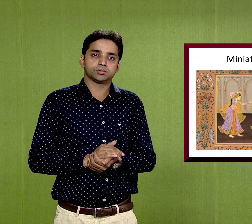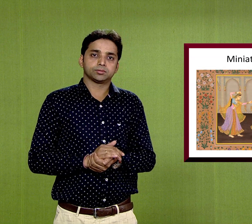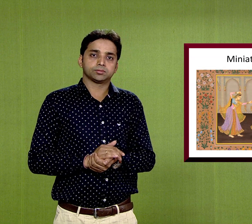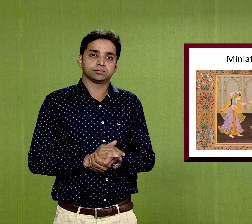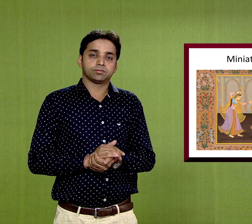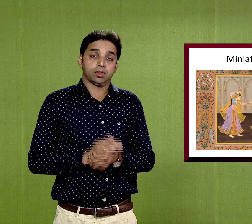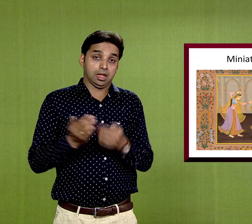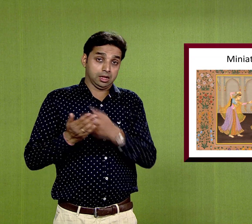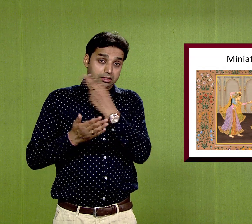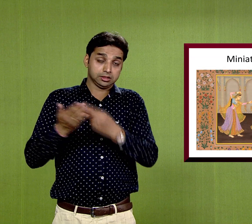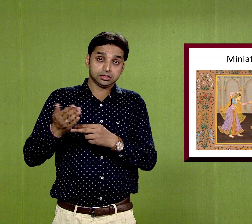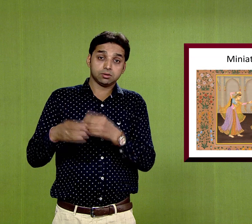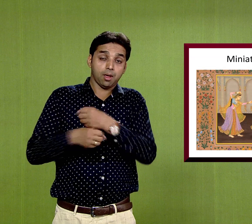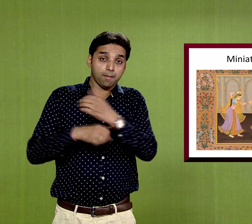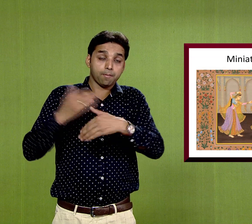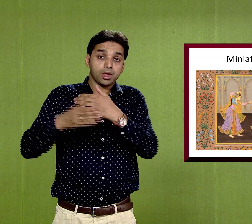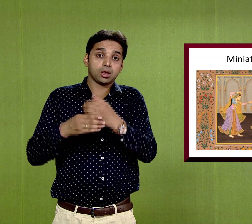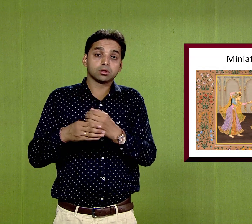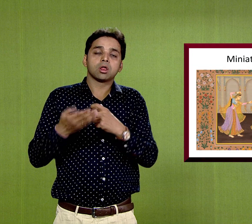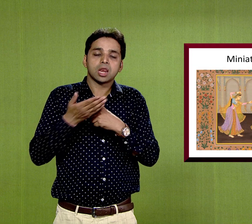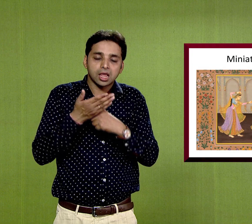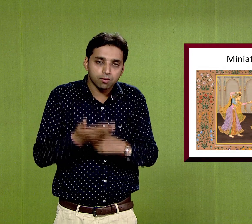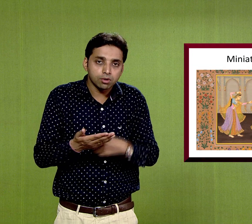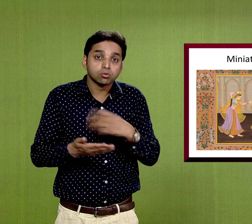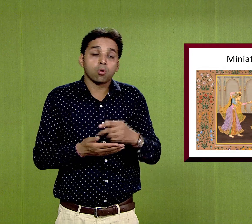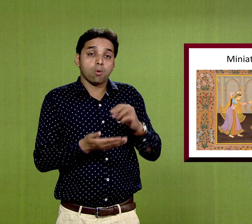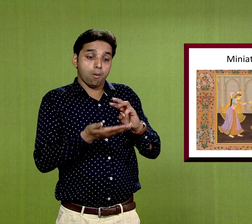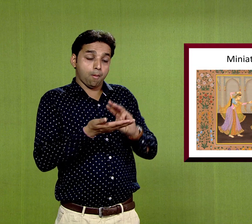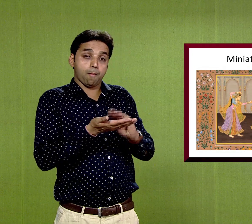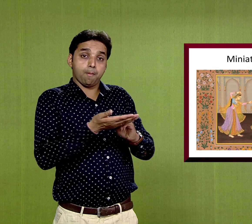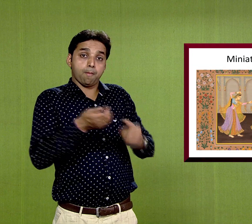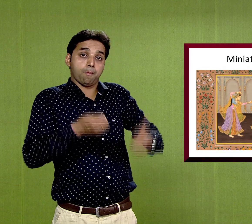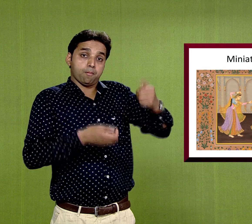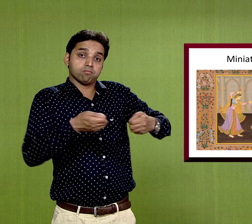These were made on the request of the merchants